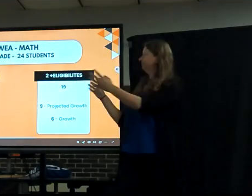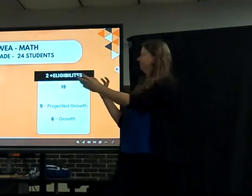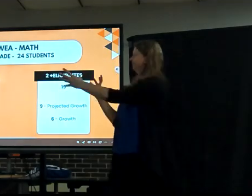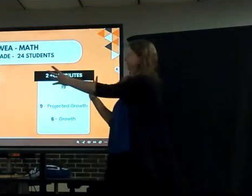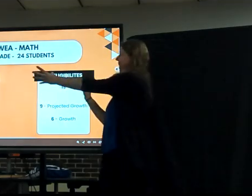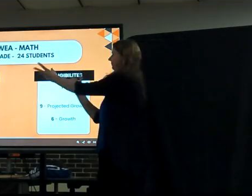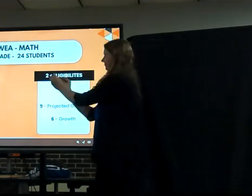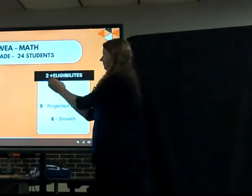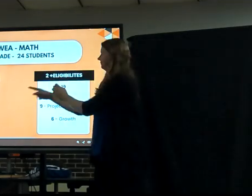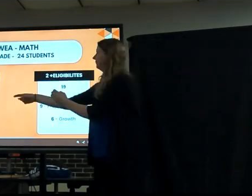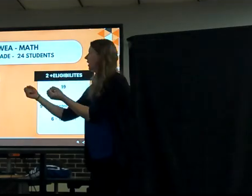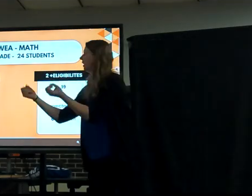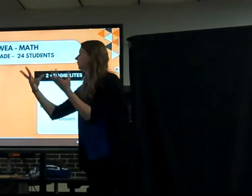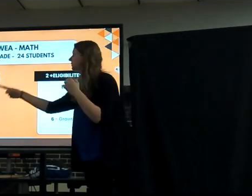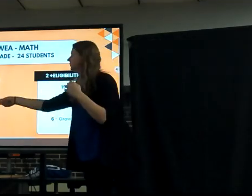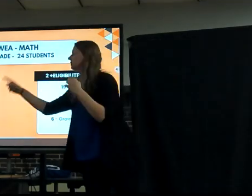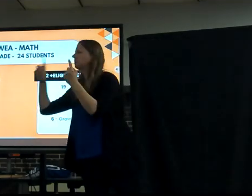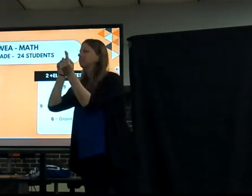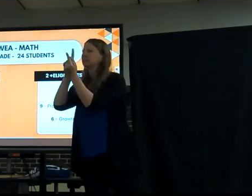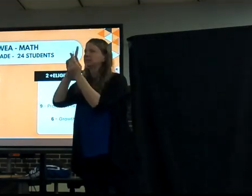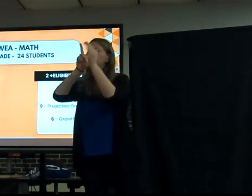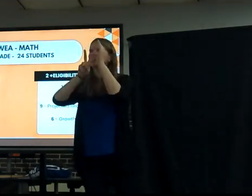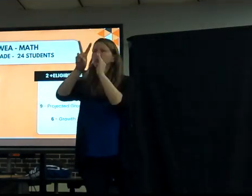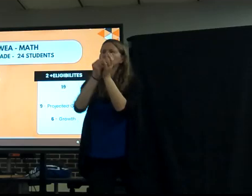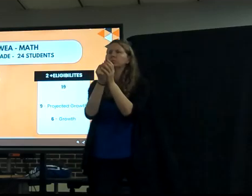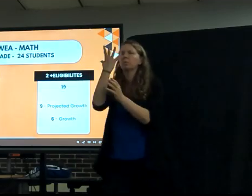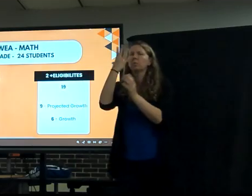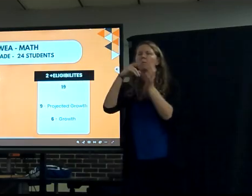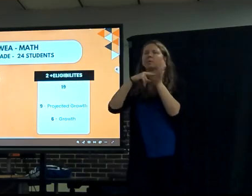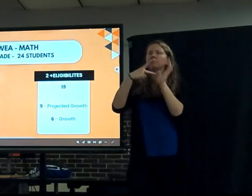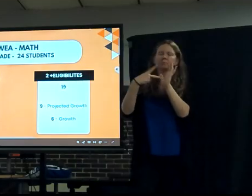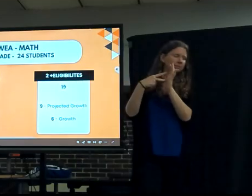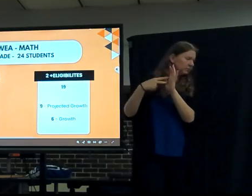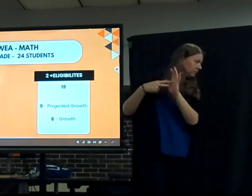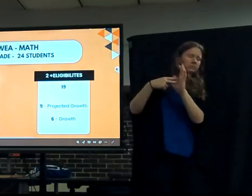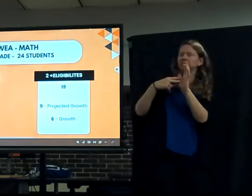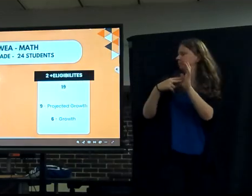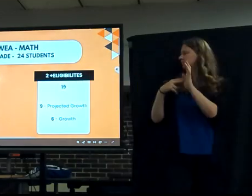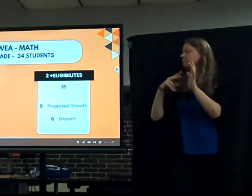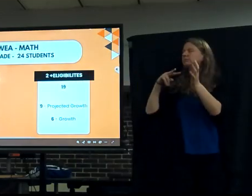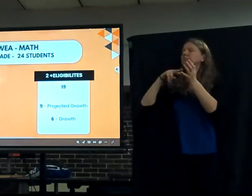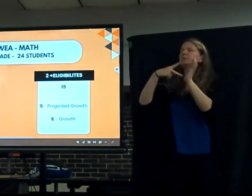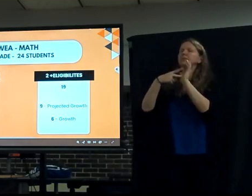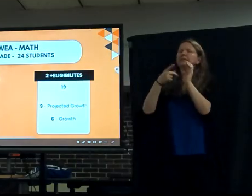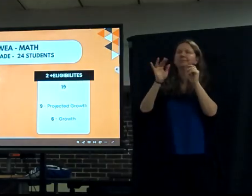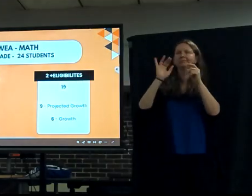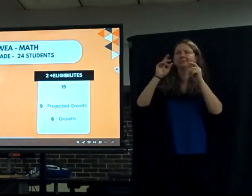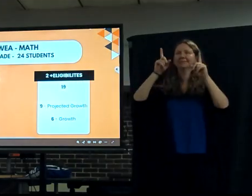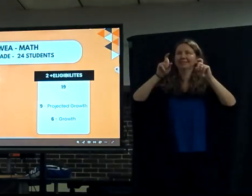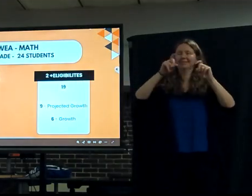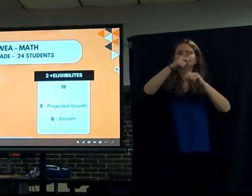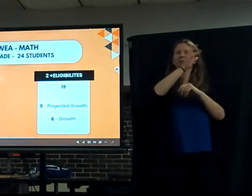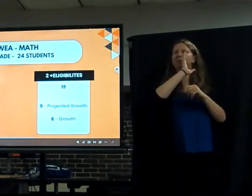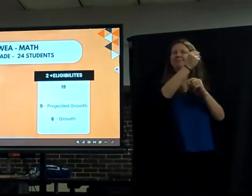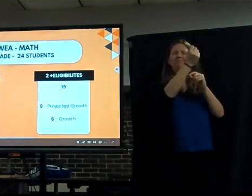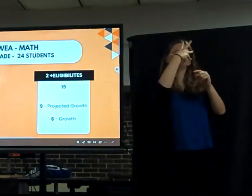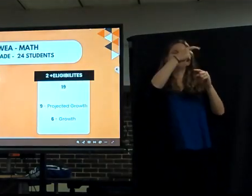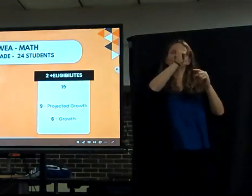have it broken out into our deaf, hard of hearing eligibilities, and then those with additional eligibilities or